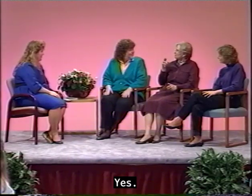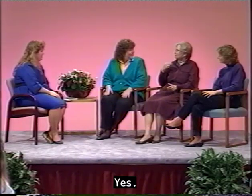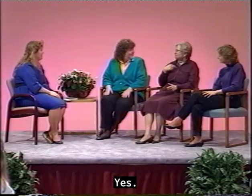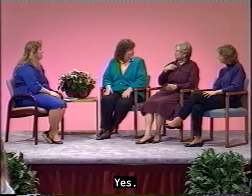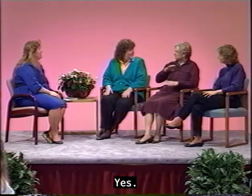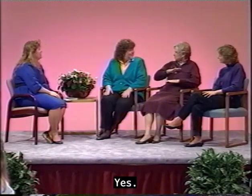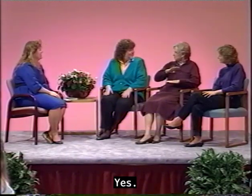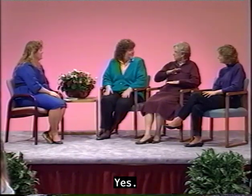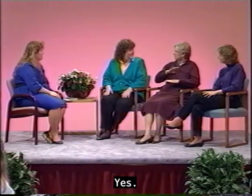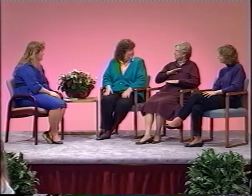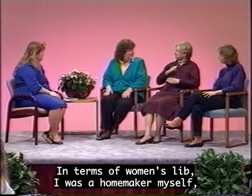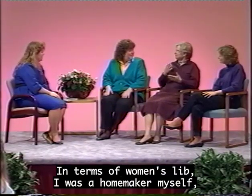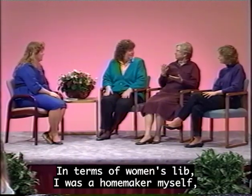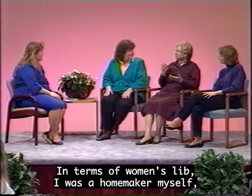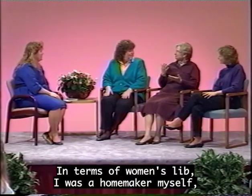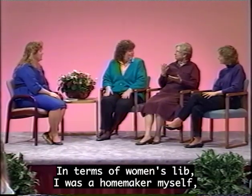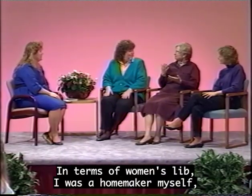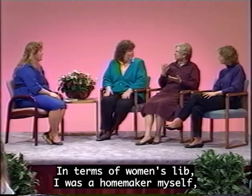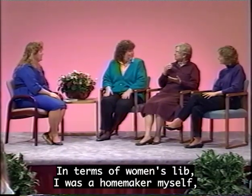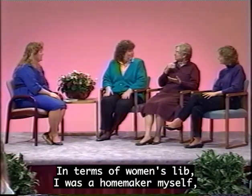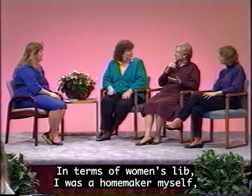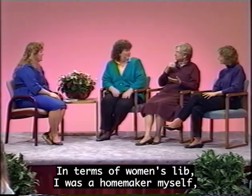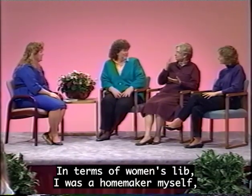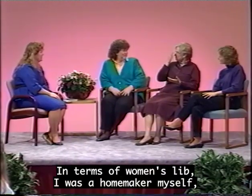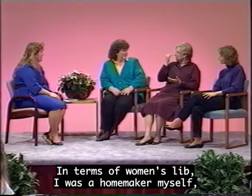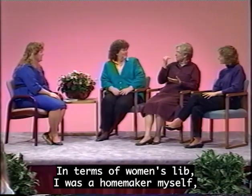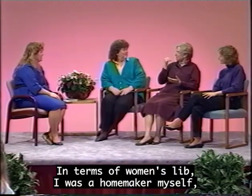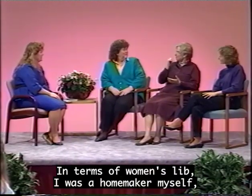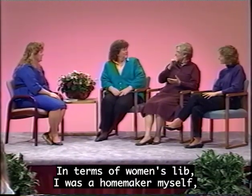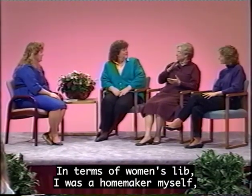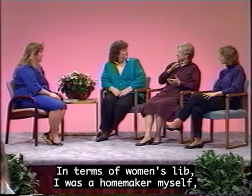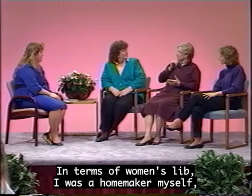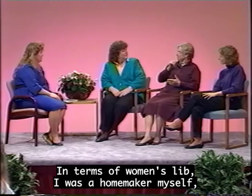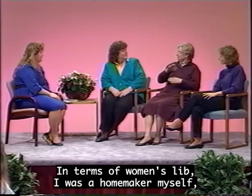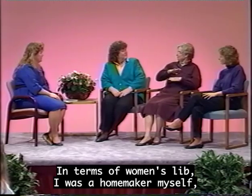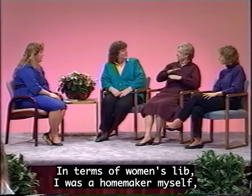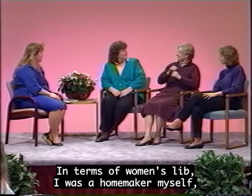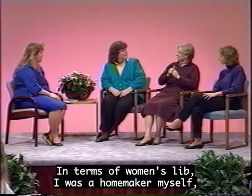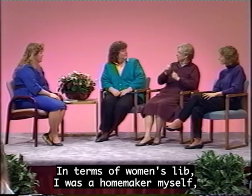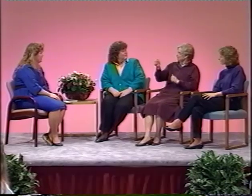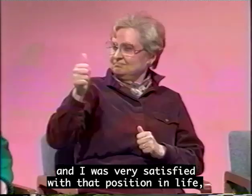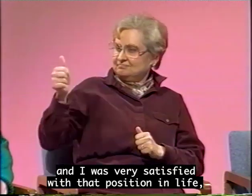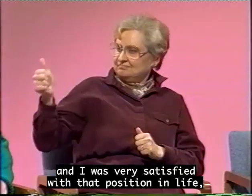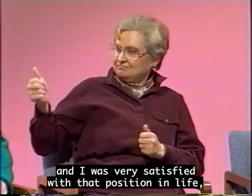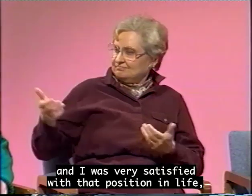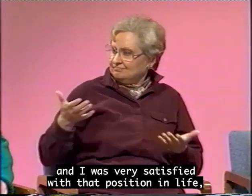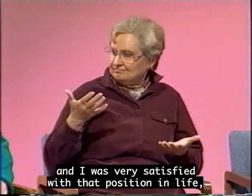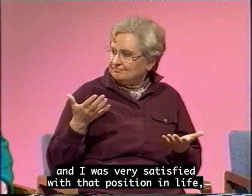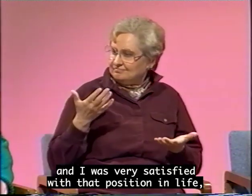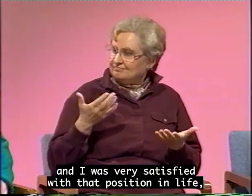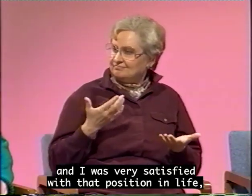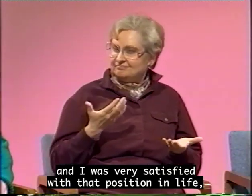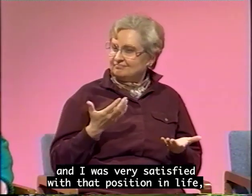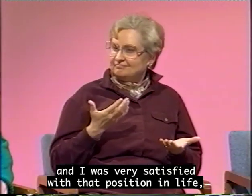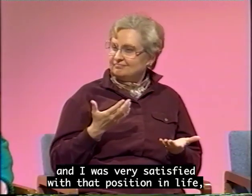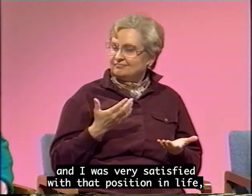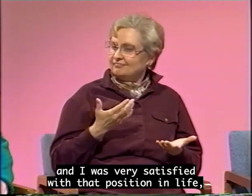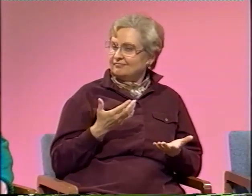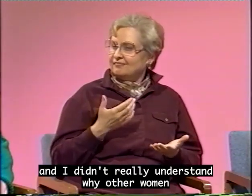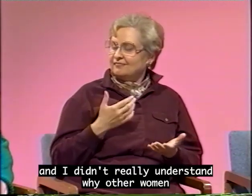Yes. In terms of women's lib, I was a homemaker myself, and I was very satisfied with that position in life. And I didn't